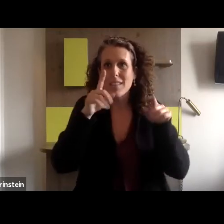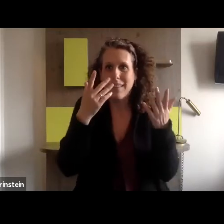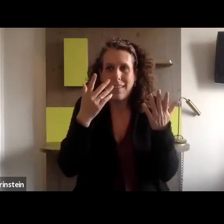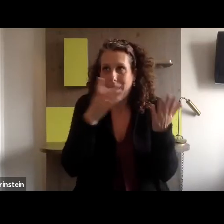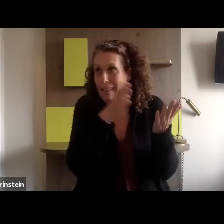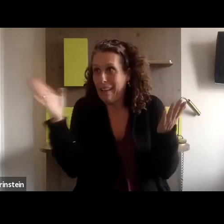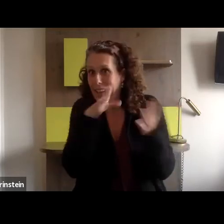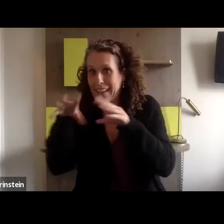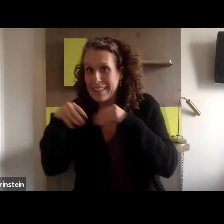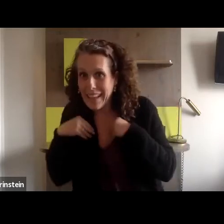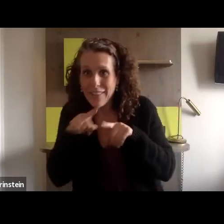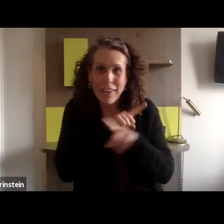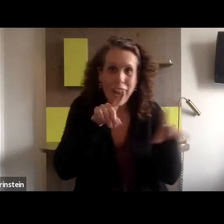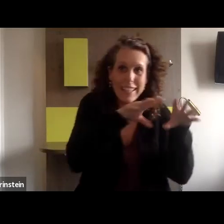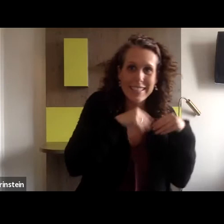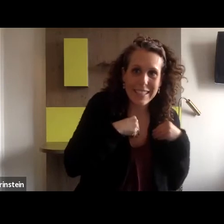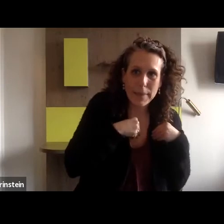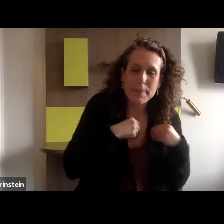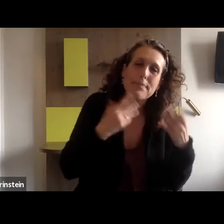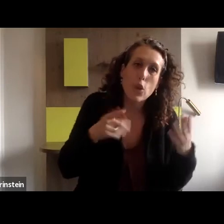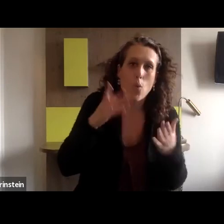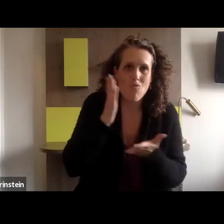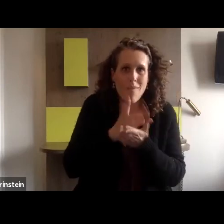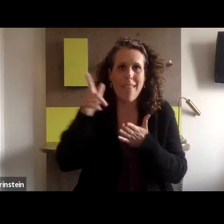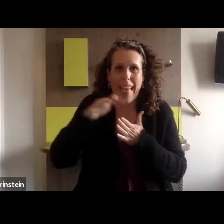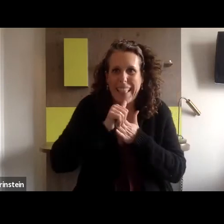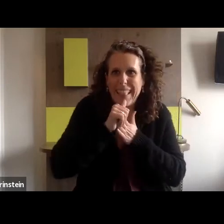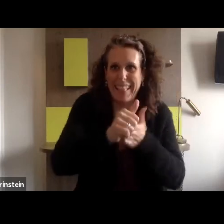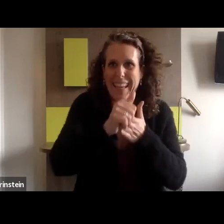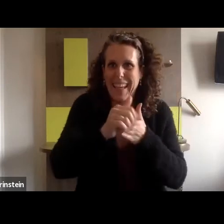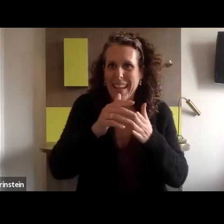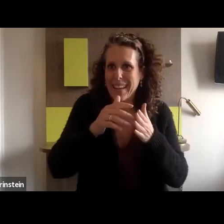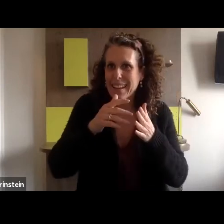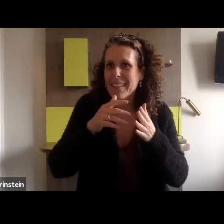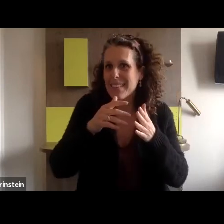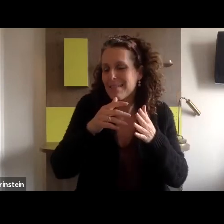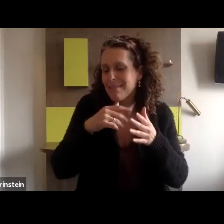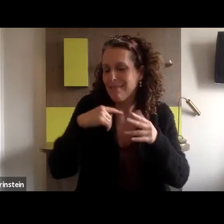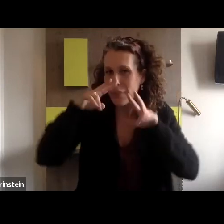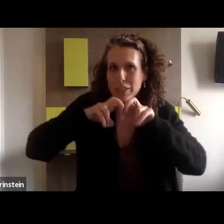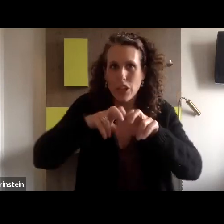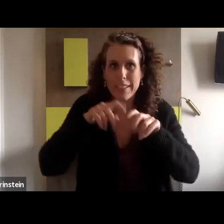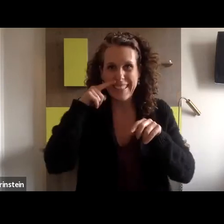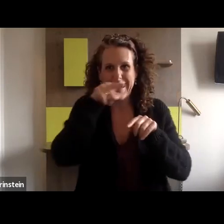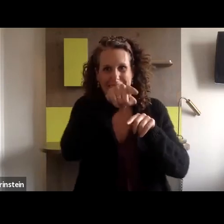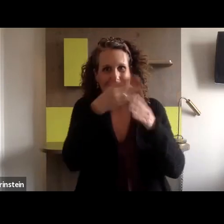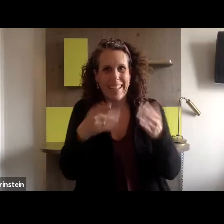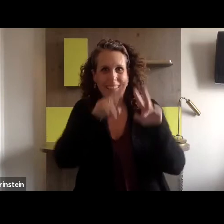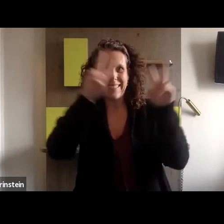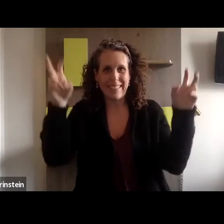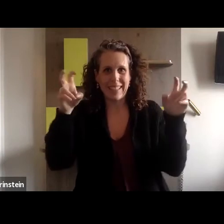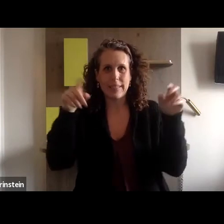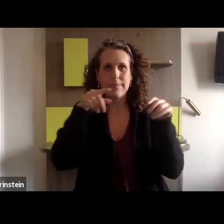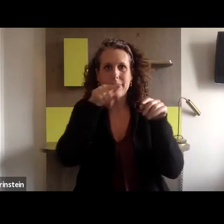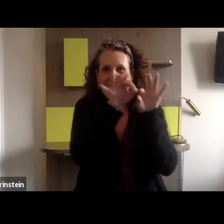is, led by the overall question, I put in parentheses, what is a correctly produced sign, because